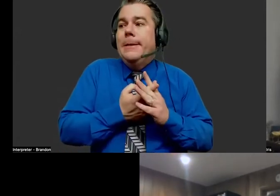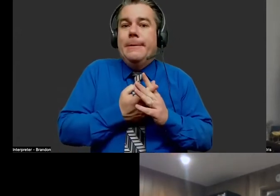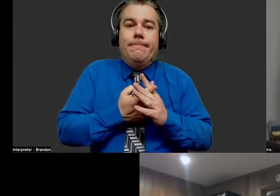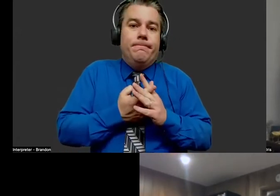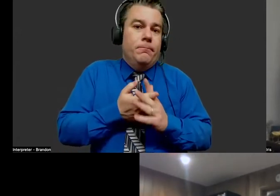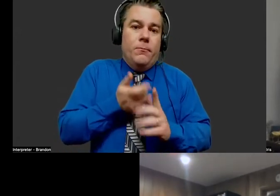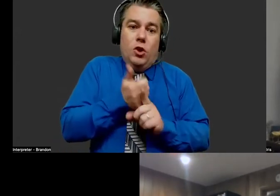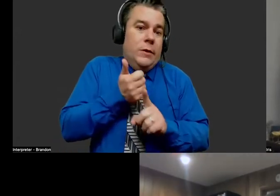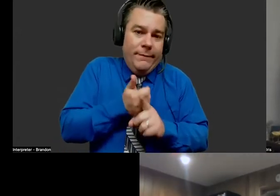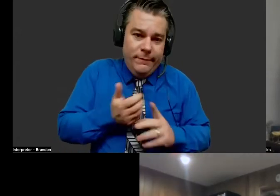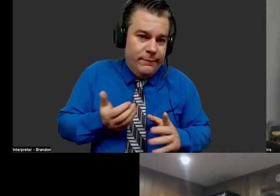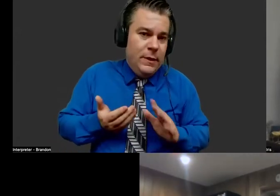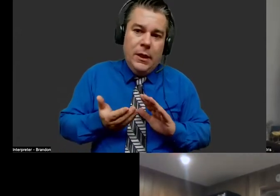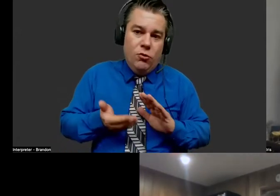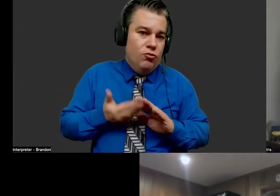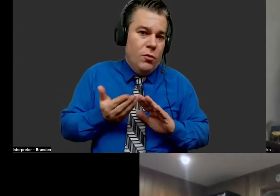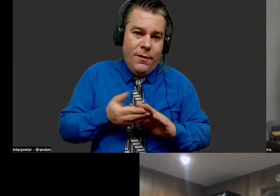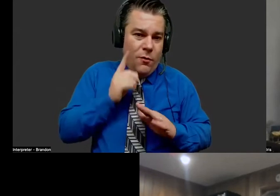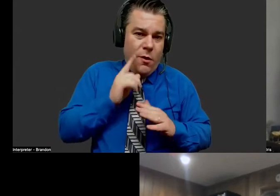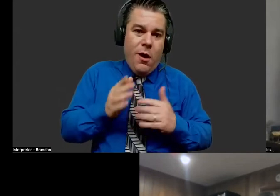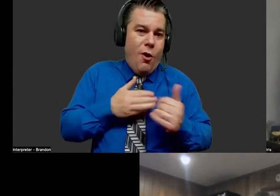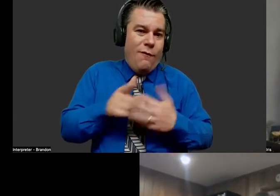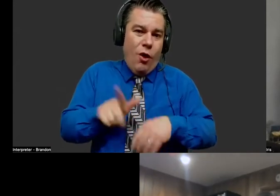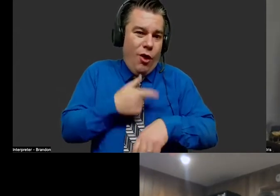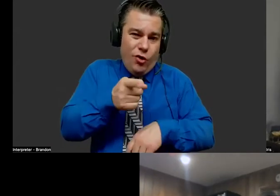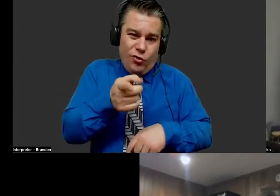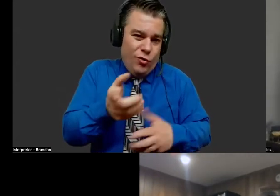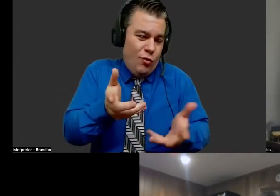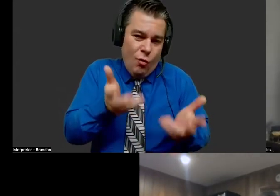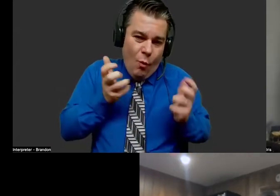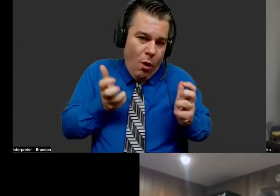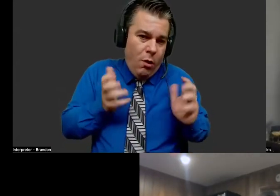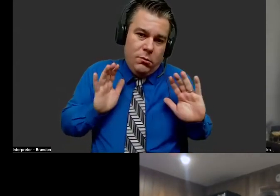yourself and run it for however long you wanted to.